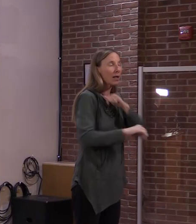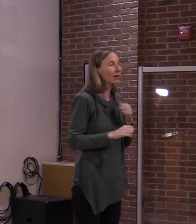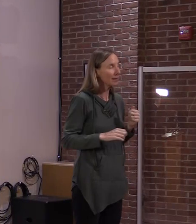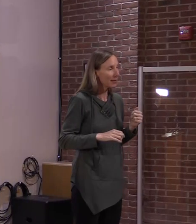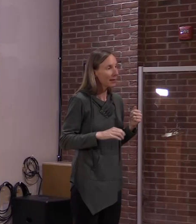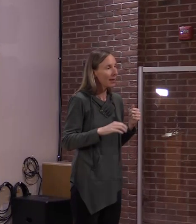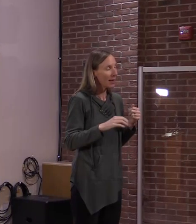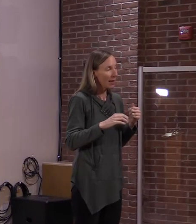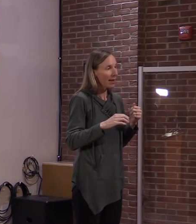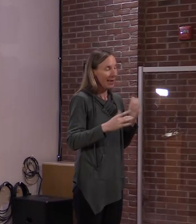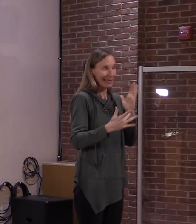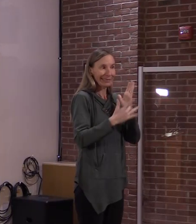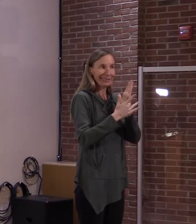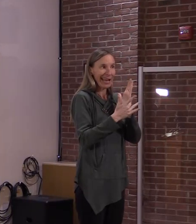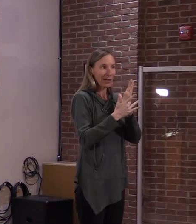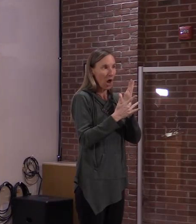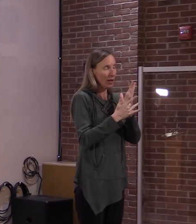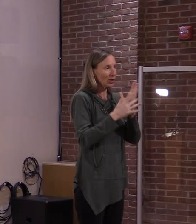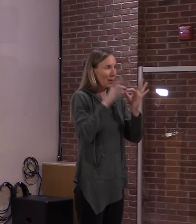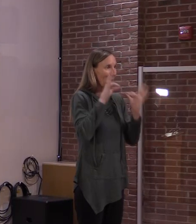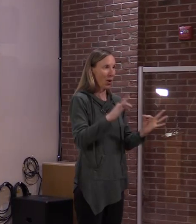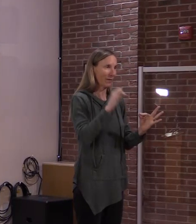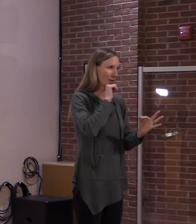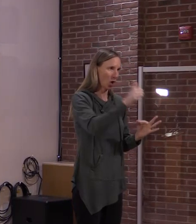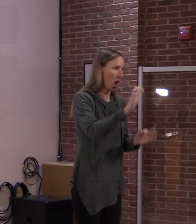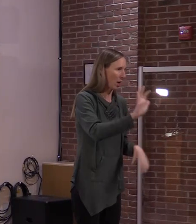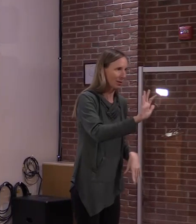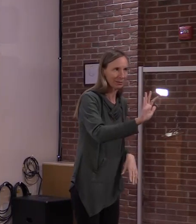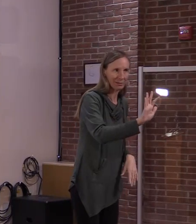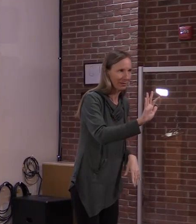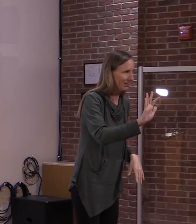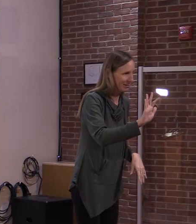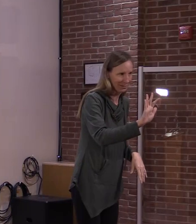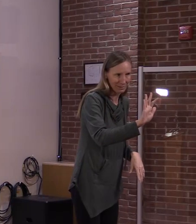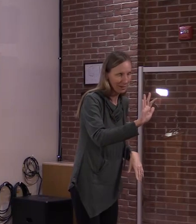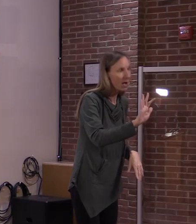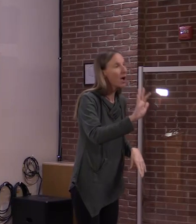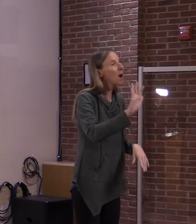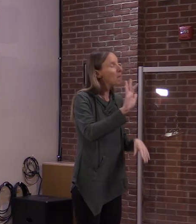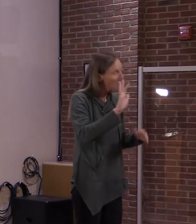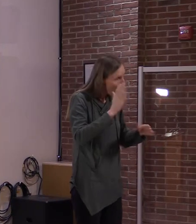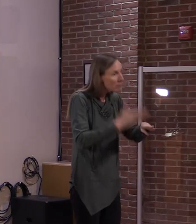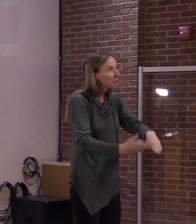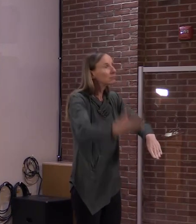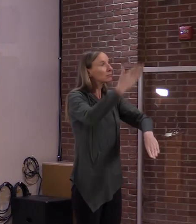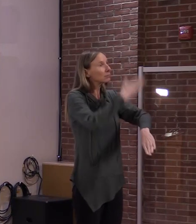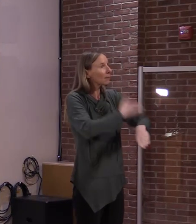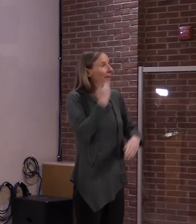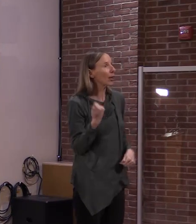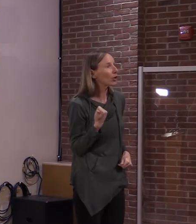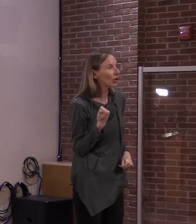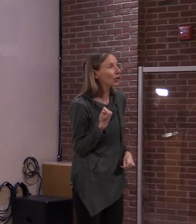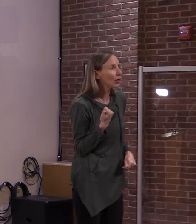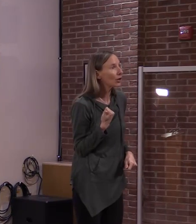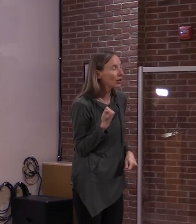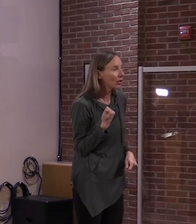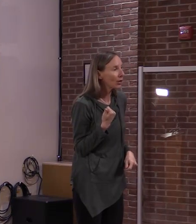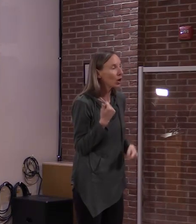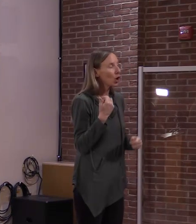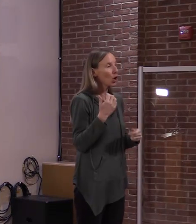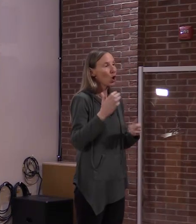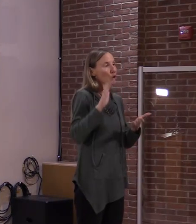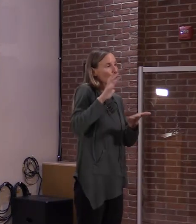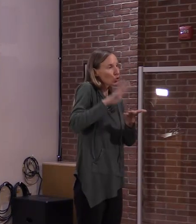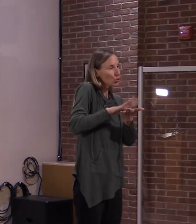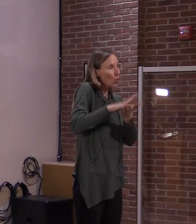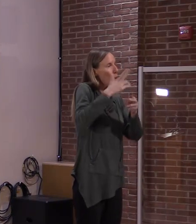know it's been imperfect, to say the least, in the last year, but in many ways it's advanced the use of technology in schools in a way that wasn't